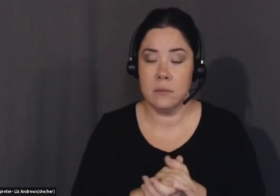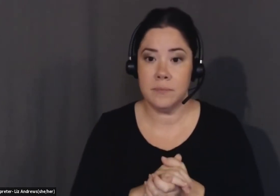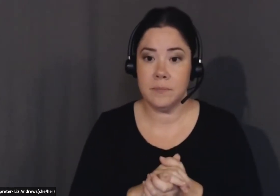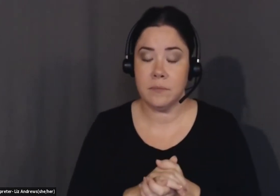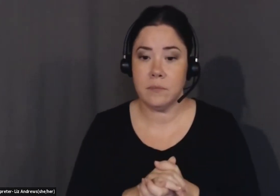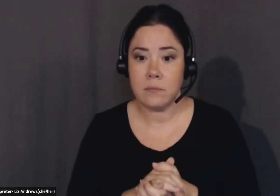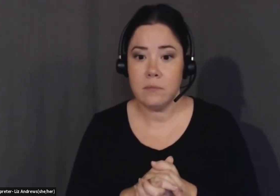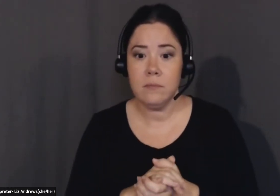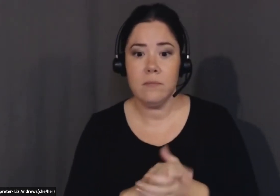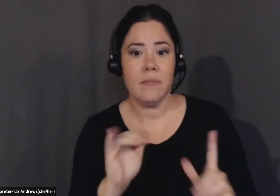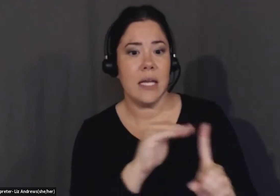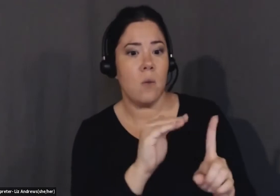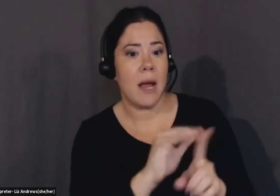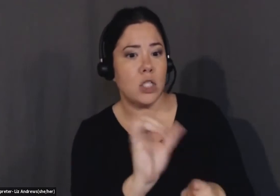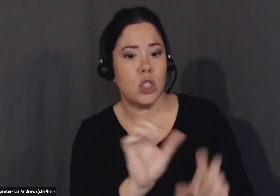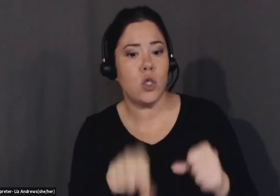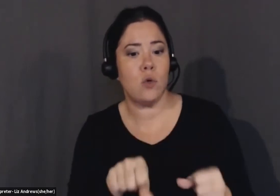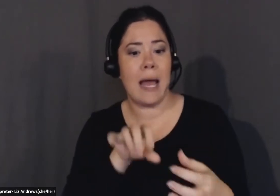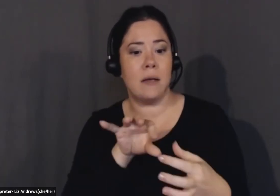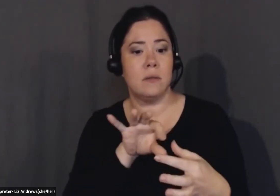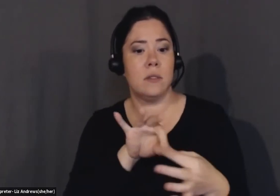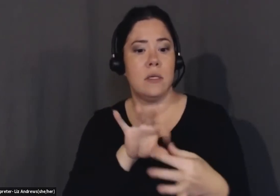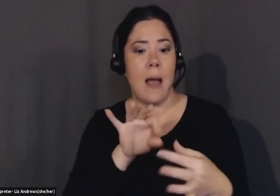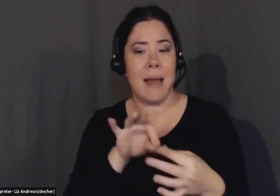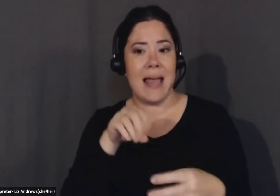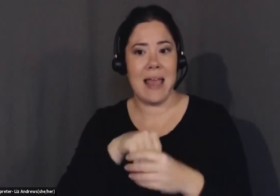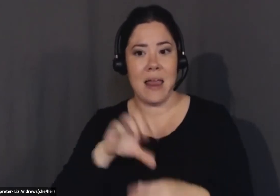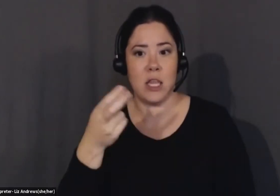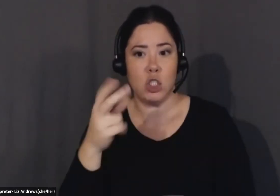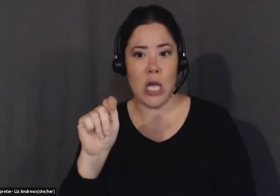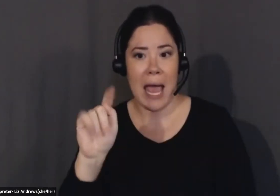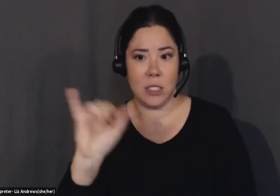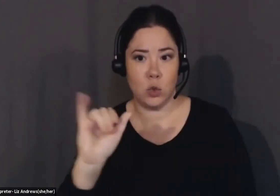And just as a reminder, you can drop those comments right into the chat if you'd like.